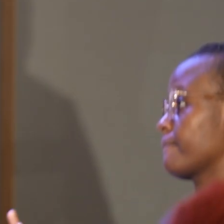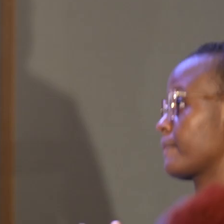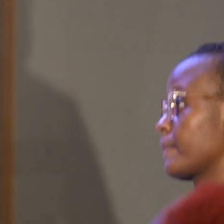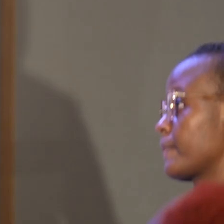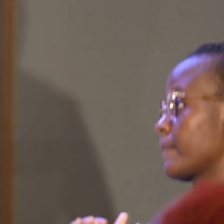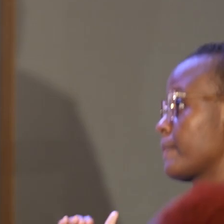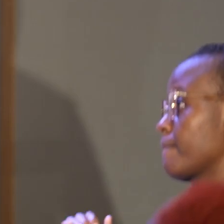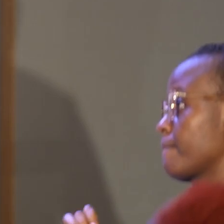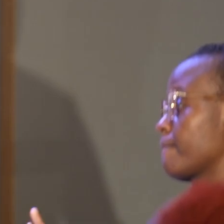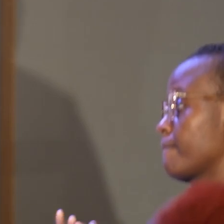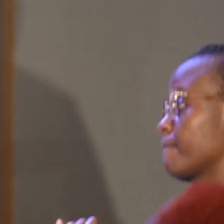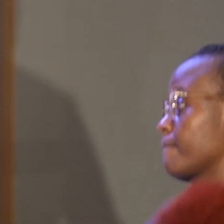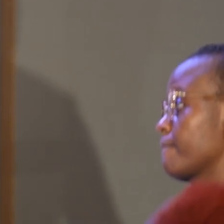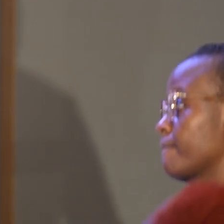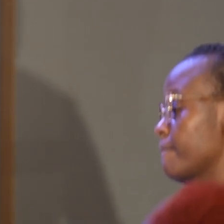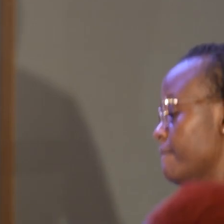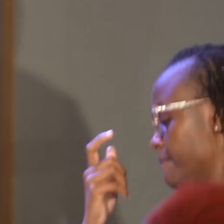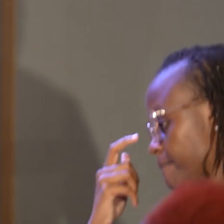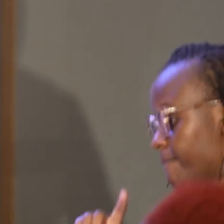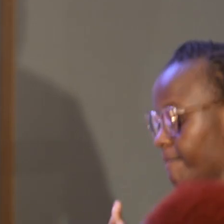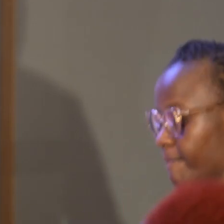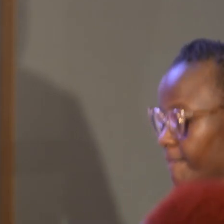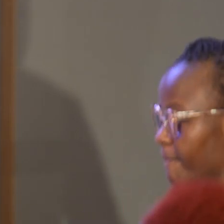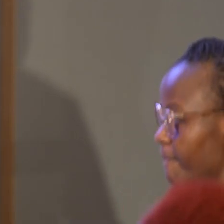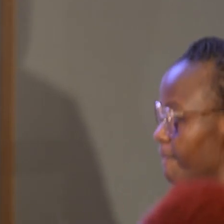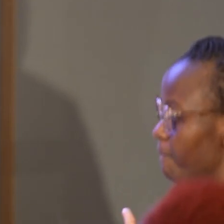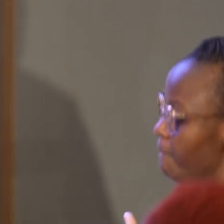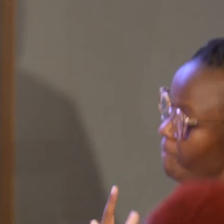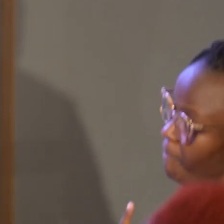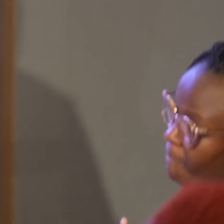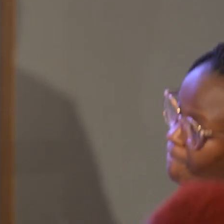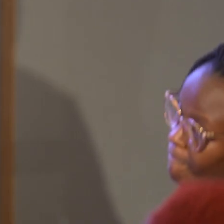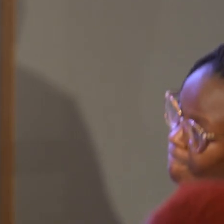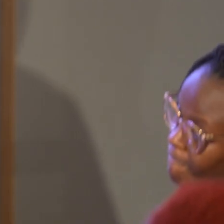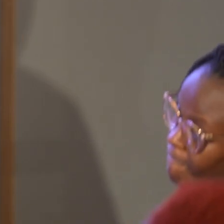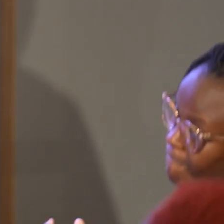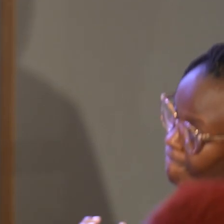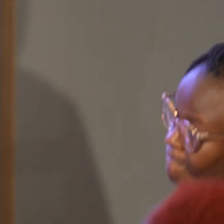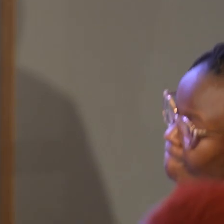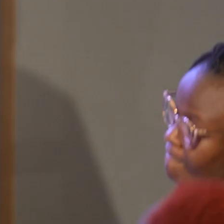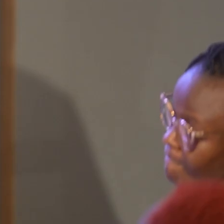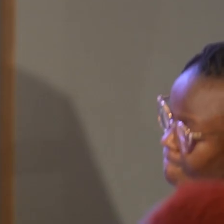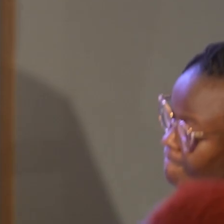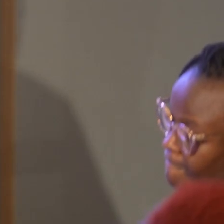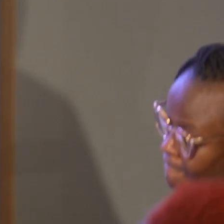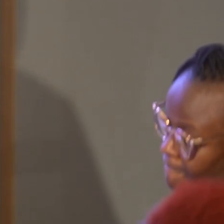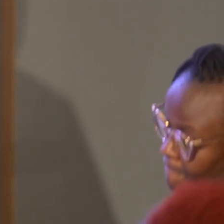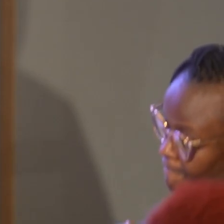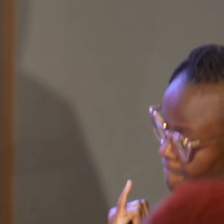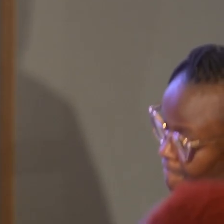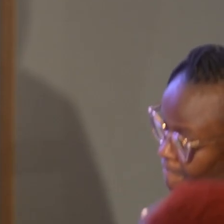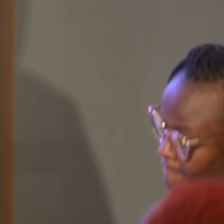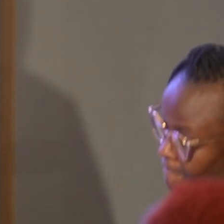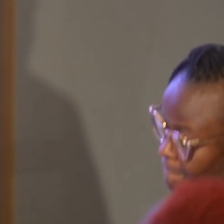of disabilities, because diverse disabilities have different accessibility needs. As I conclude,